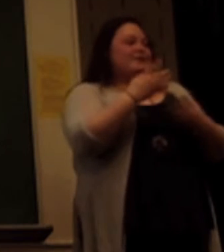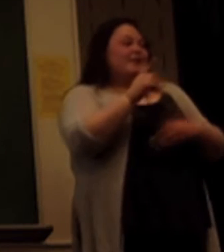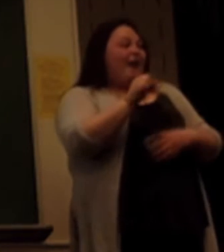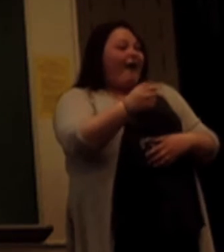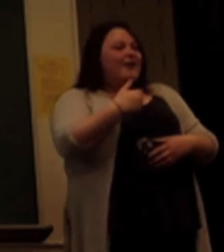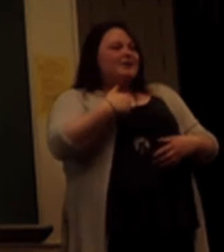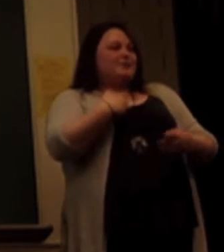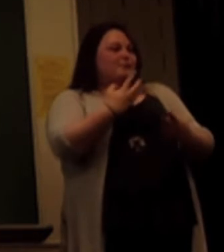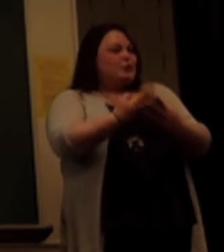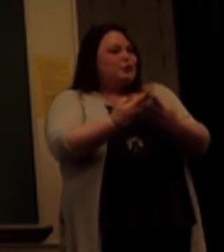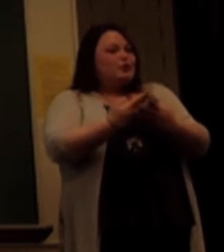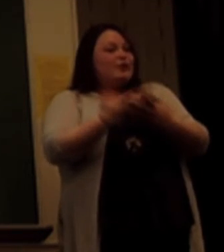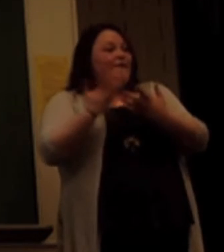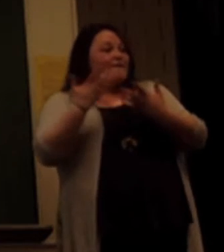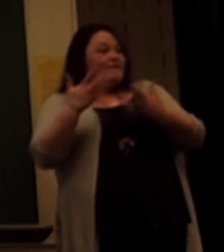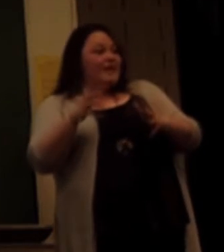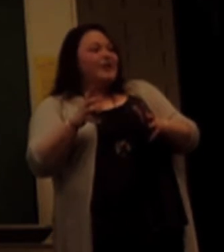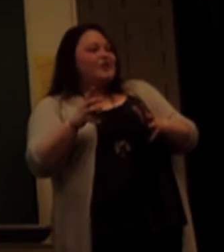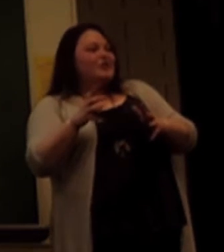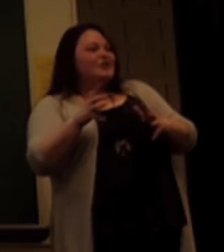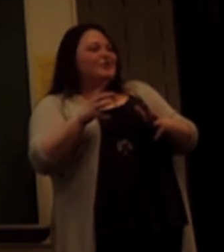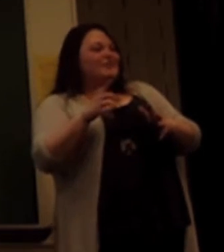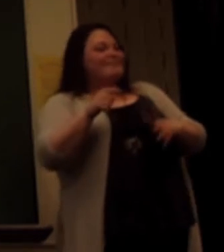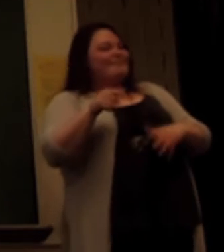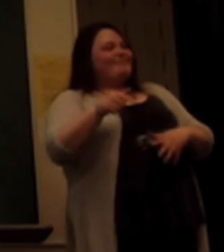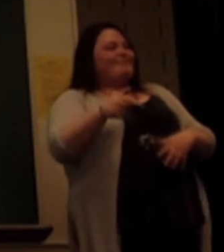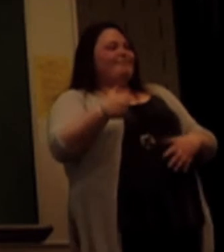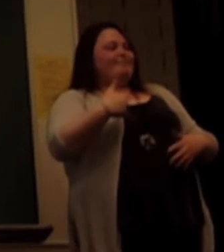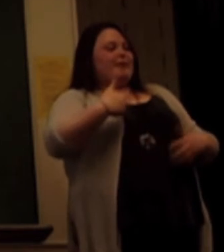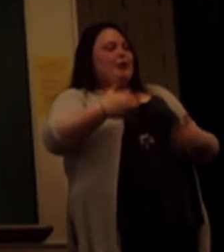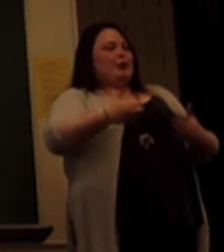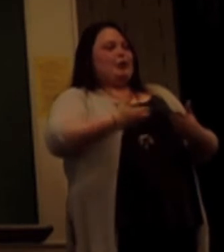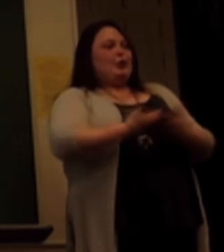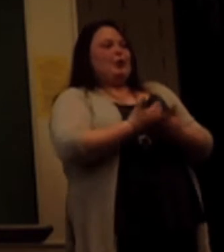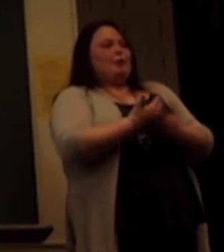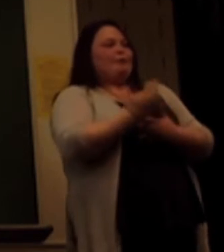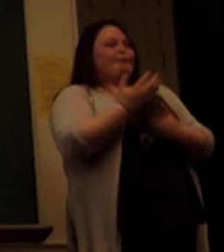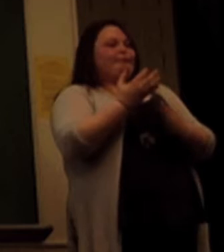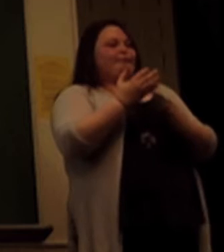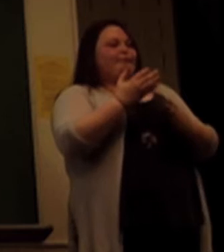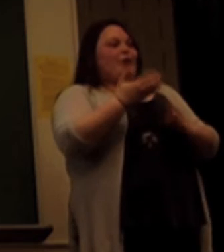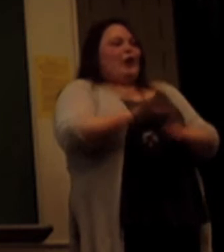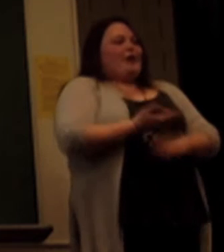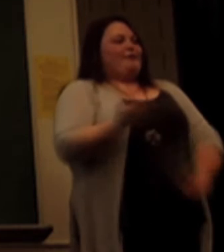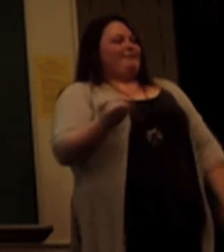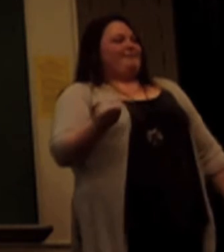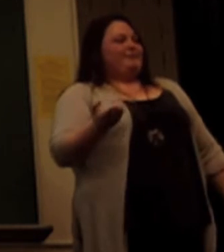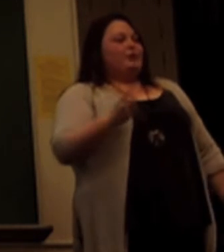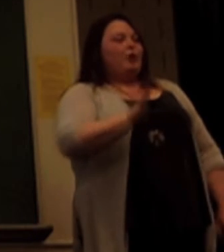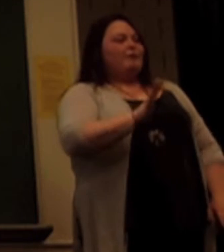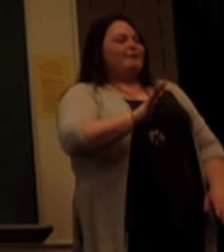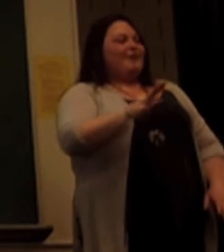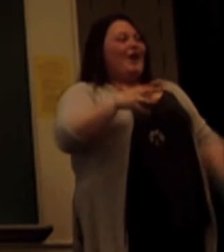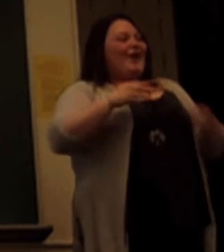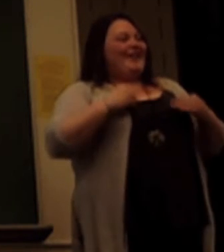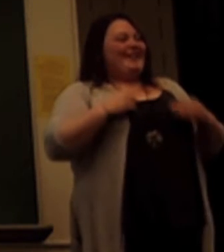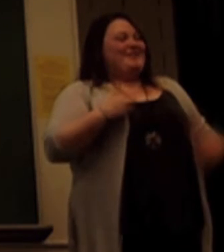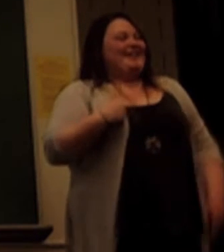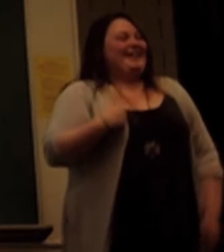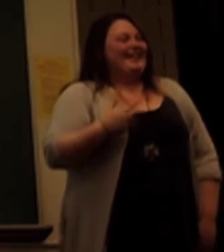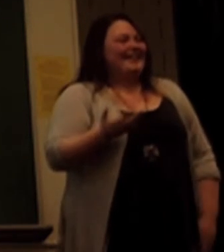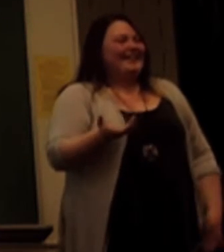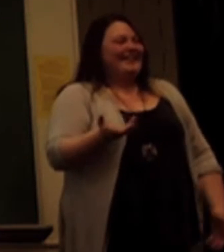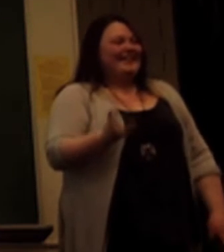station, and a train went by while I was signing, and I couldn't hear anything that was happening for like 30 seconds. And the clip itself was only like a minute and a half, so I was